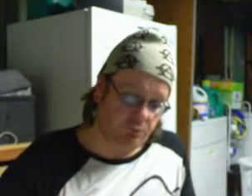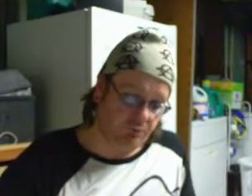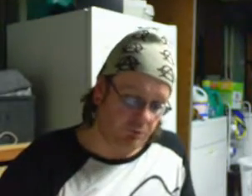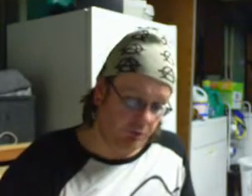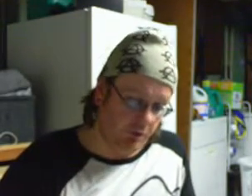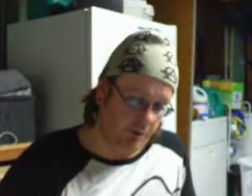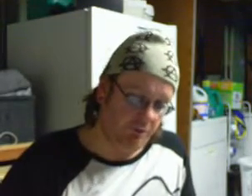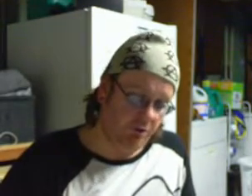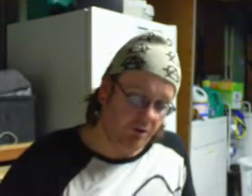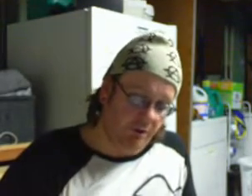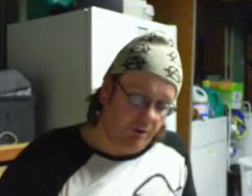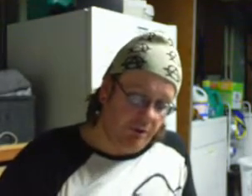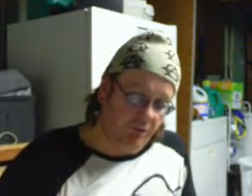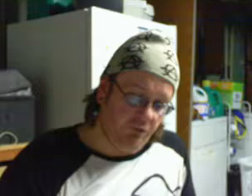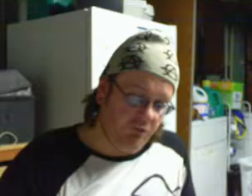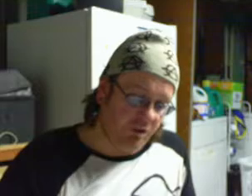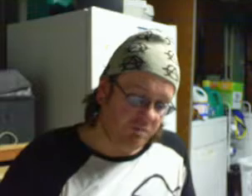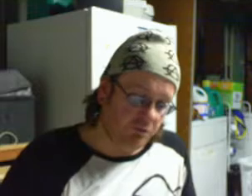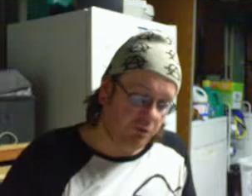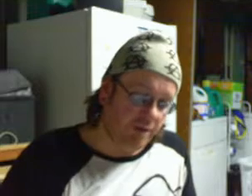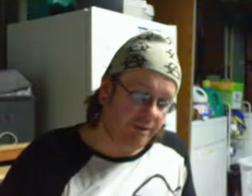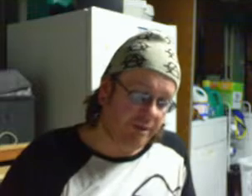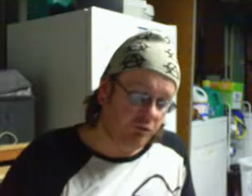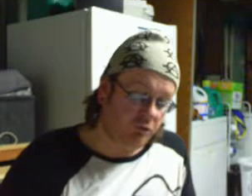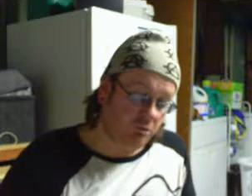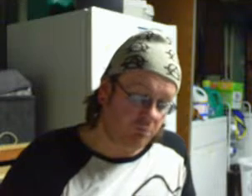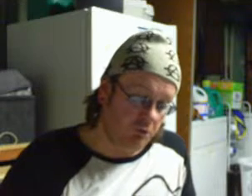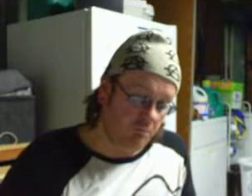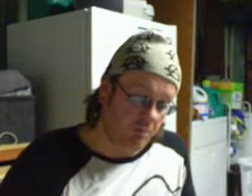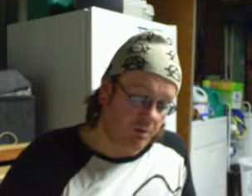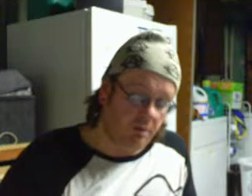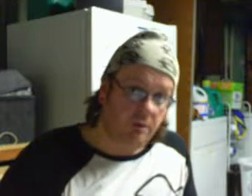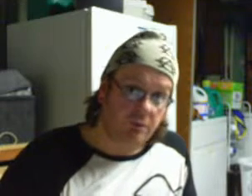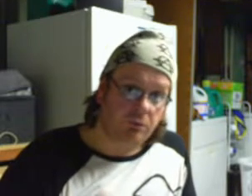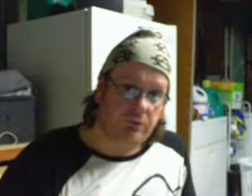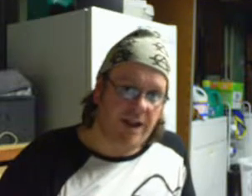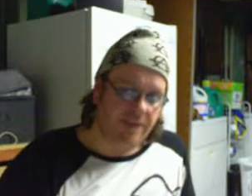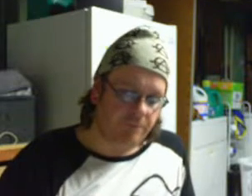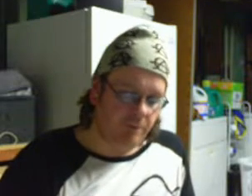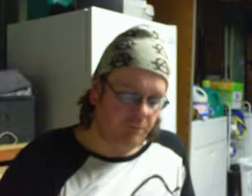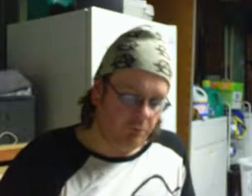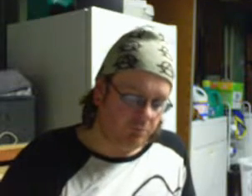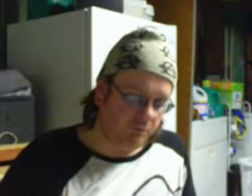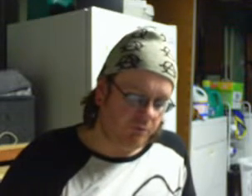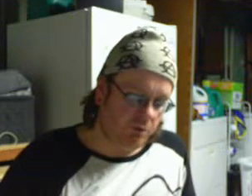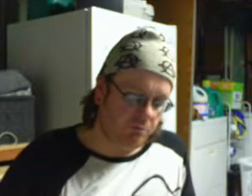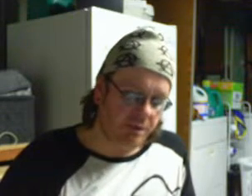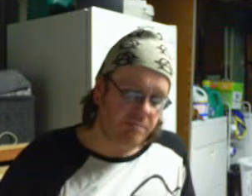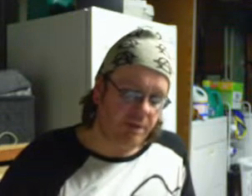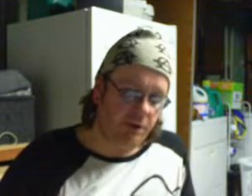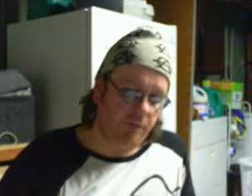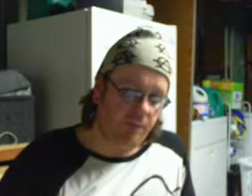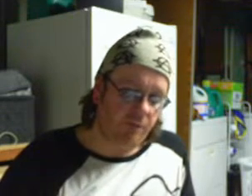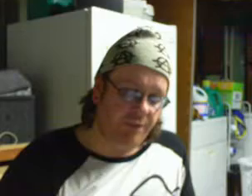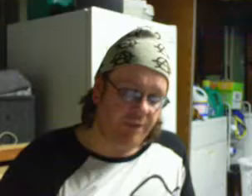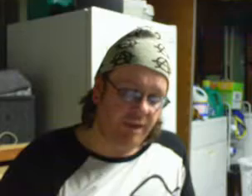going on. And it says Solomon tried to kill Jeroboam. This was after they formed a revolt, but he made off and fled to Egypt,